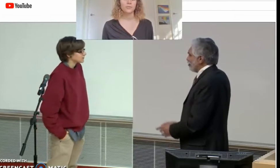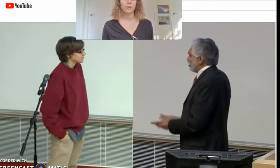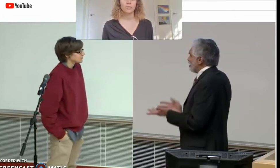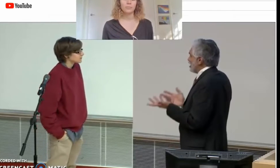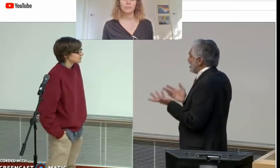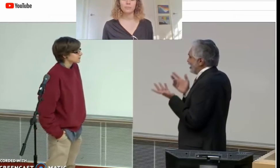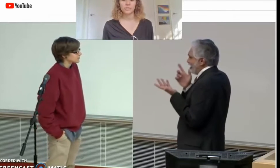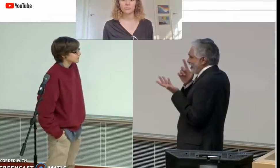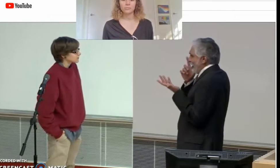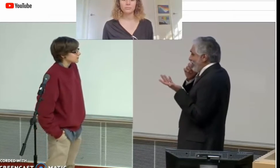or other people in general?